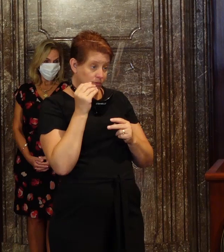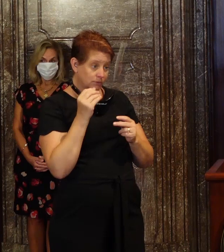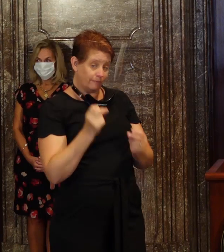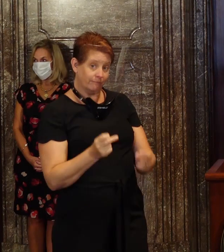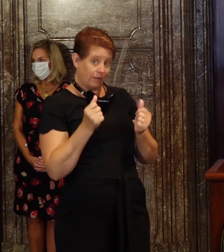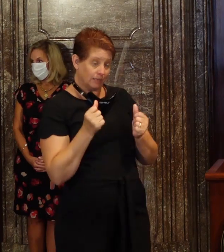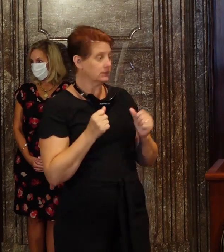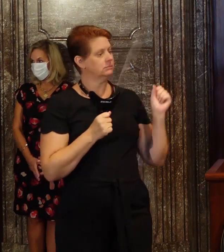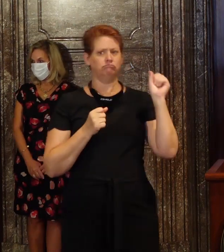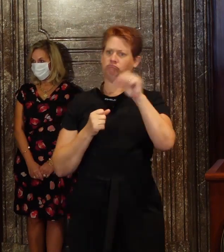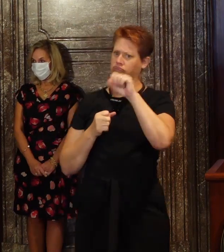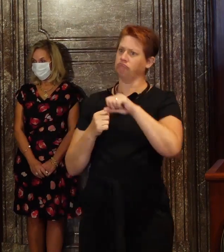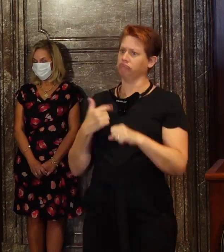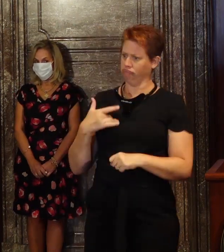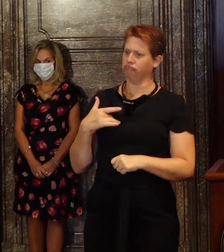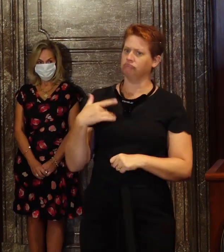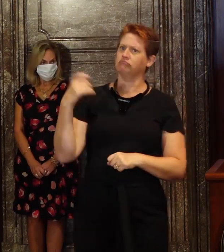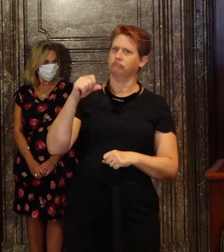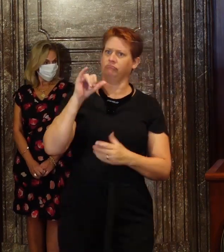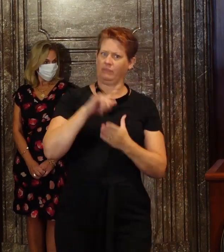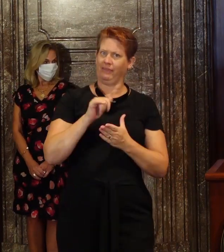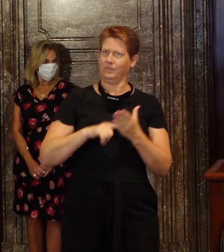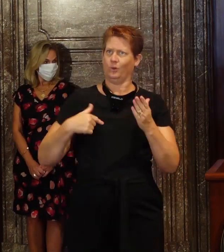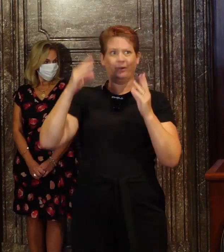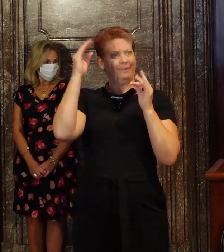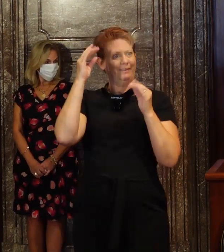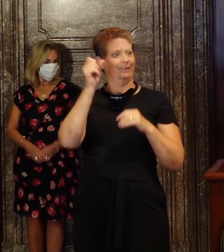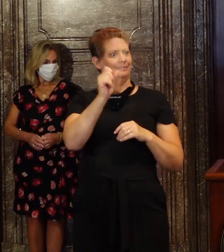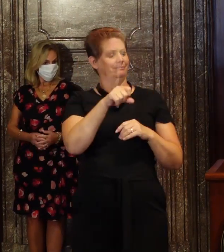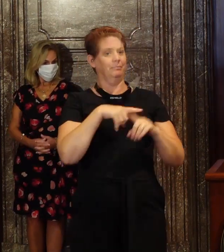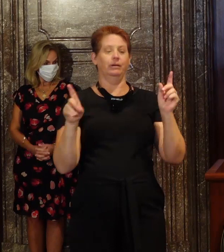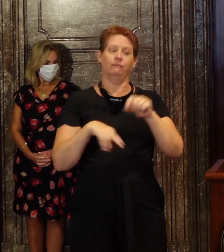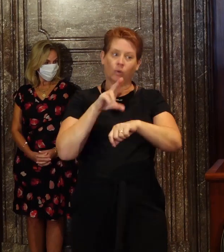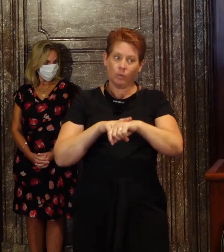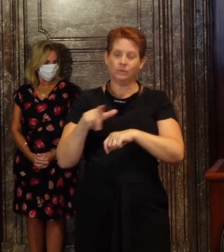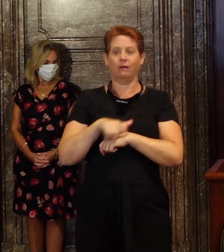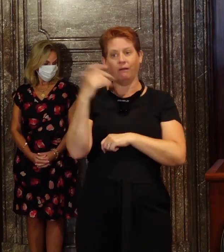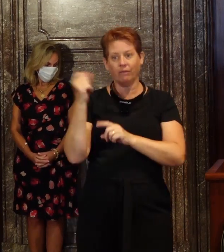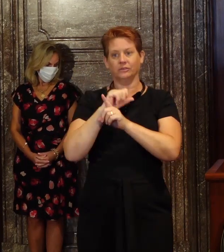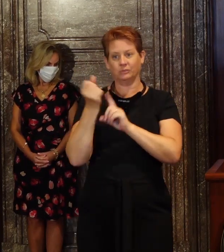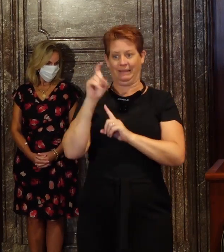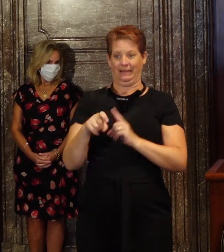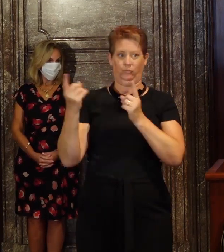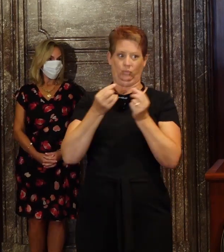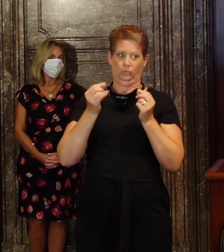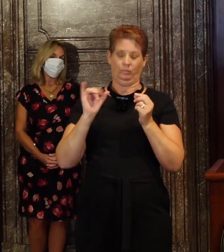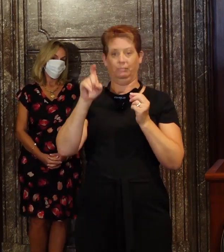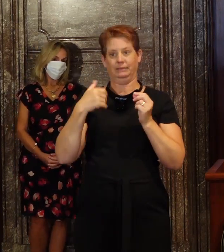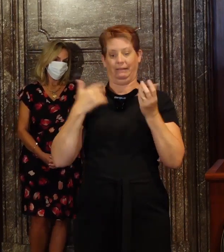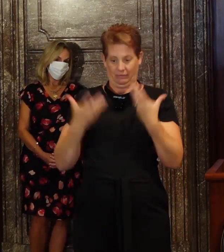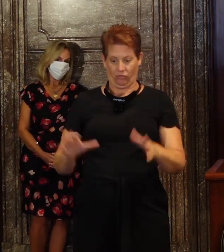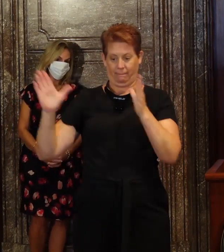as soon as? Yes, I believe that that is sort of how we're thinking about this, but of course there are other things they need to be doing. They'll need to have a plan,